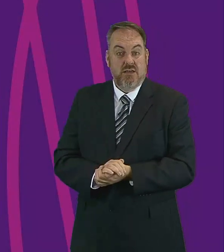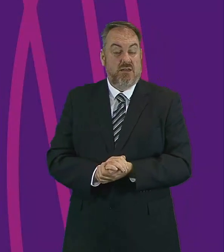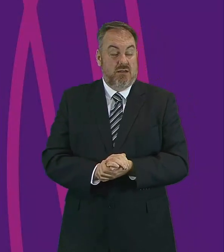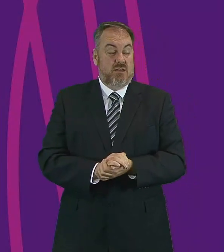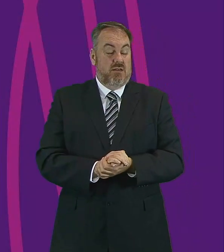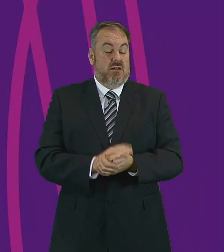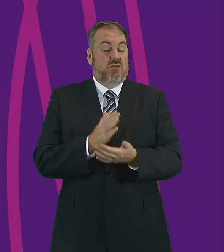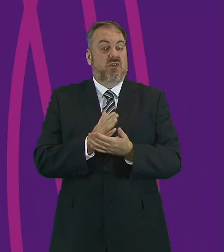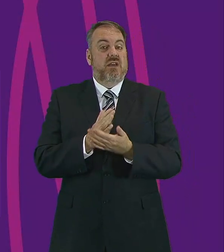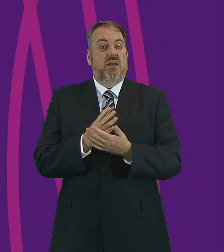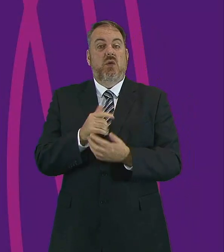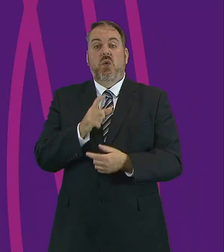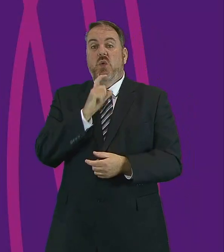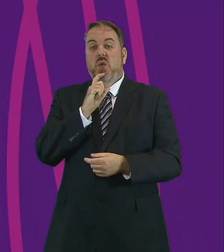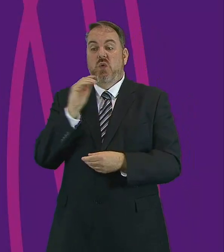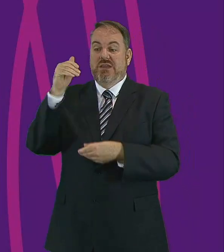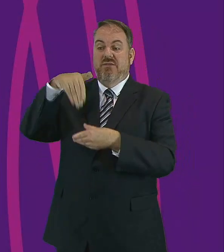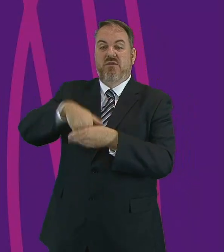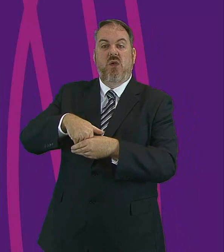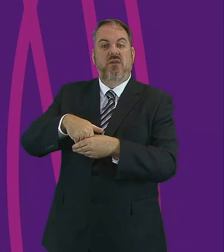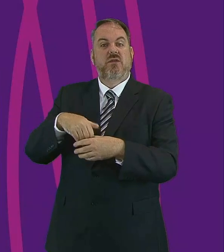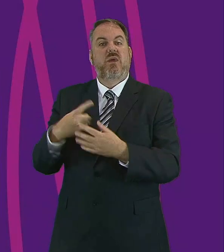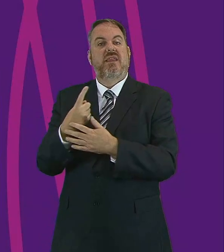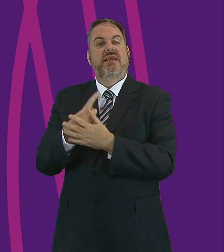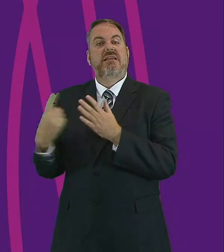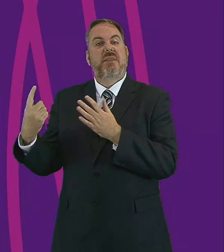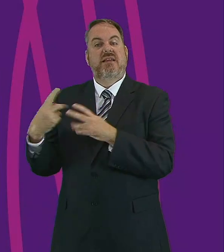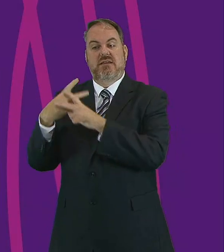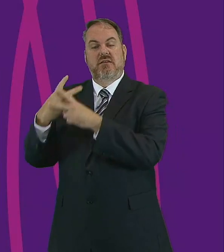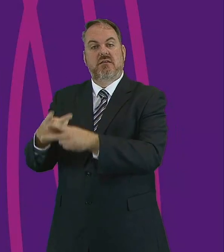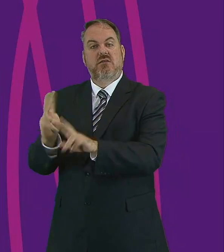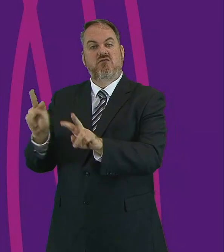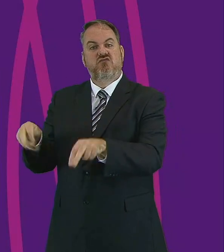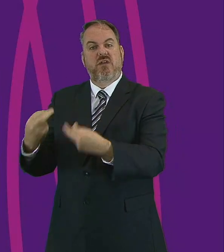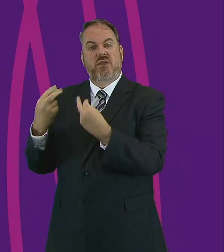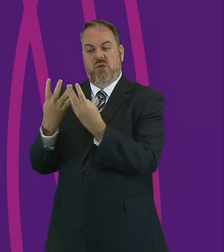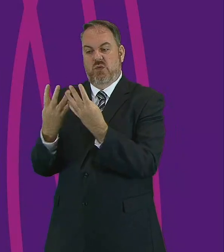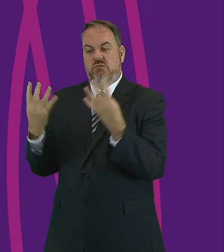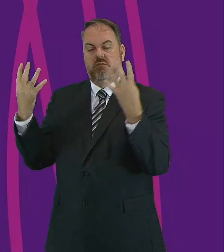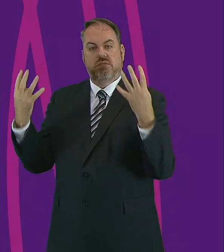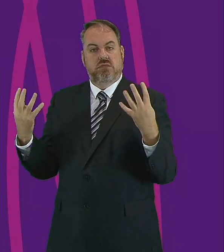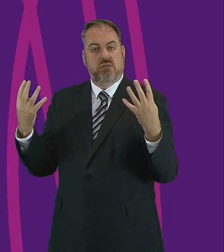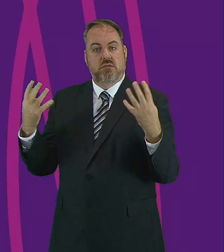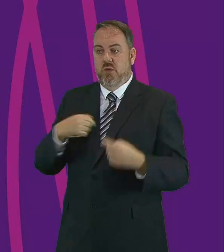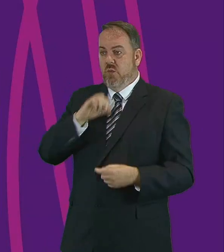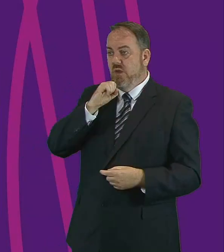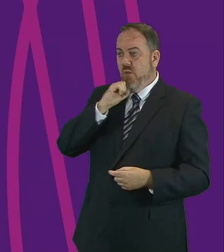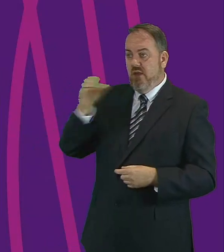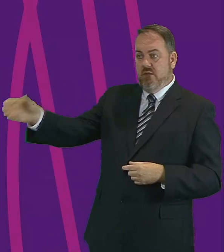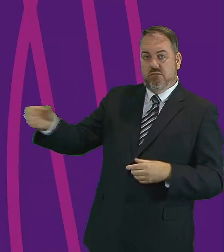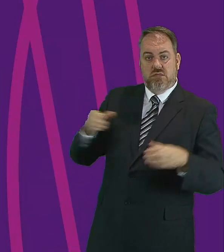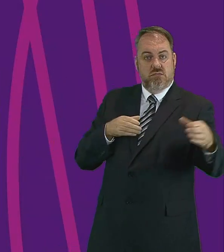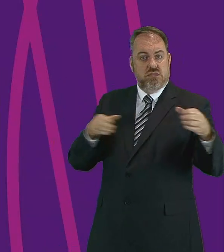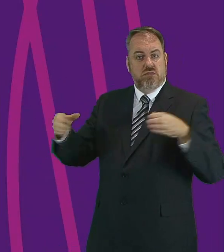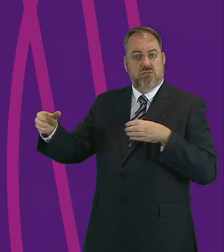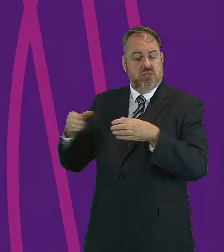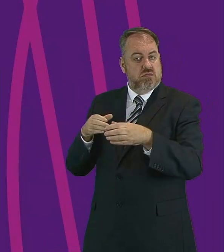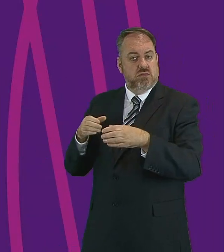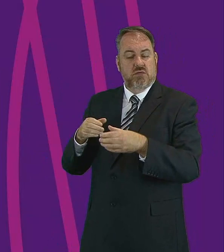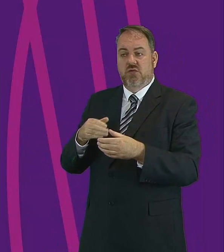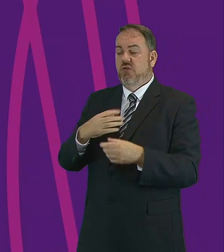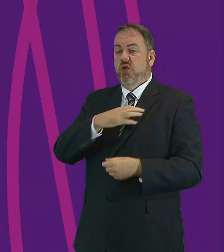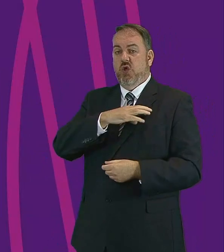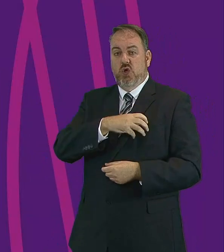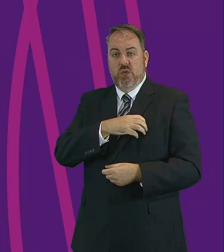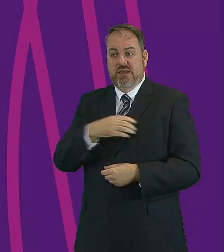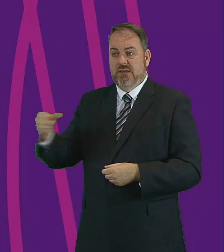the independent review, we will listen to suggestions, and if there is a feeling that we want to add people to that, we will consider that. Trade unions and the